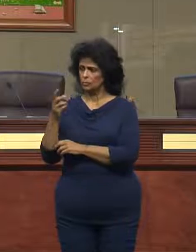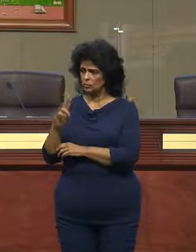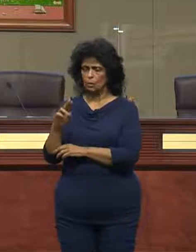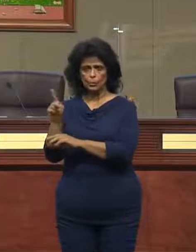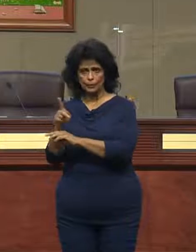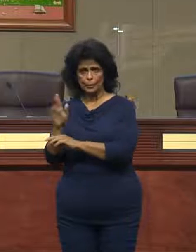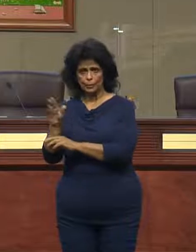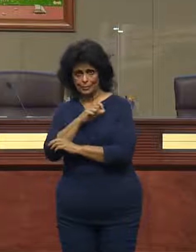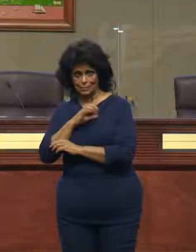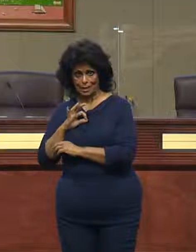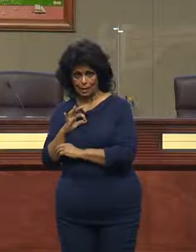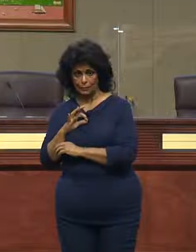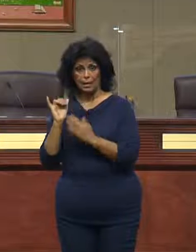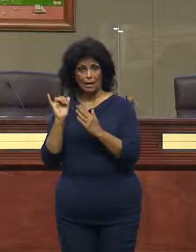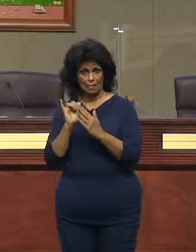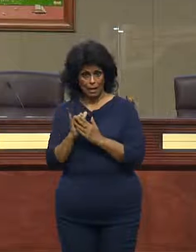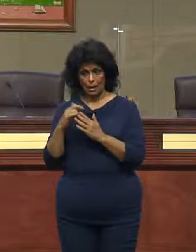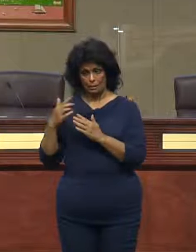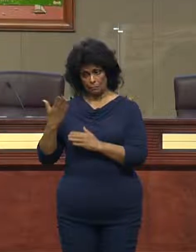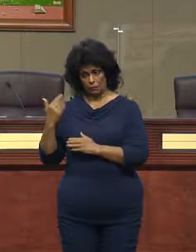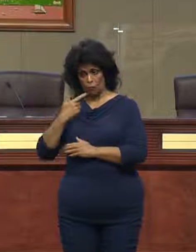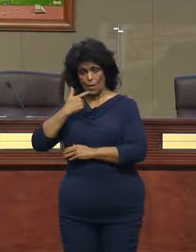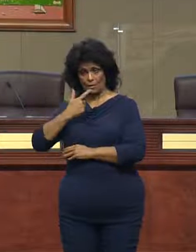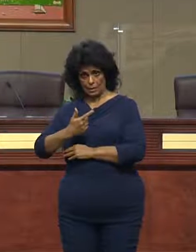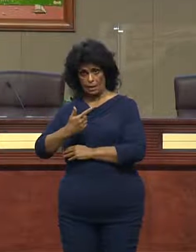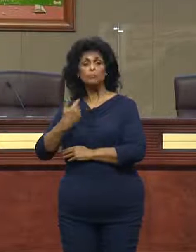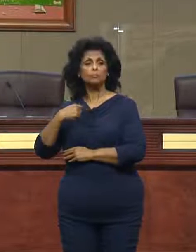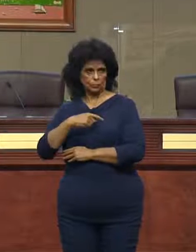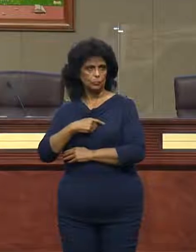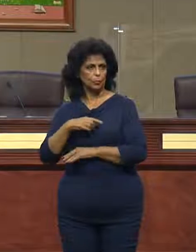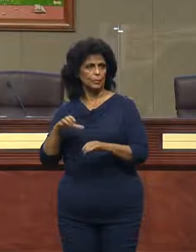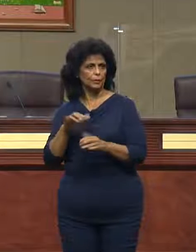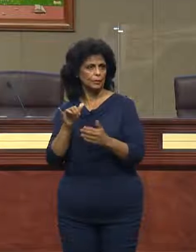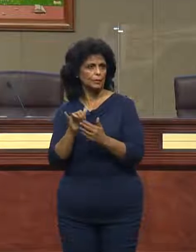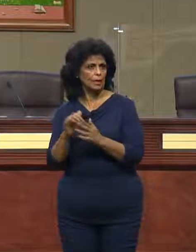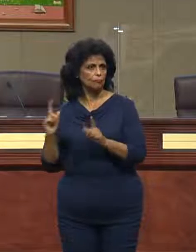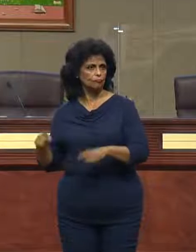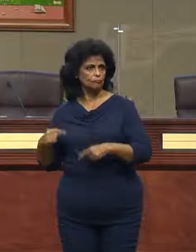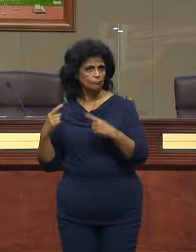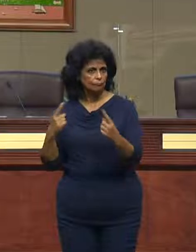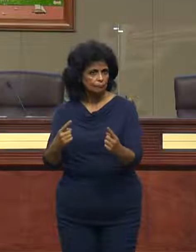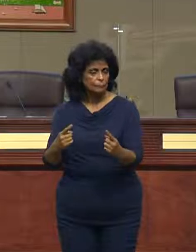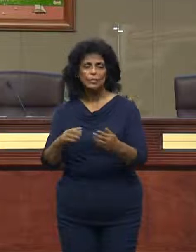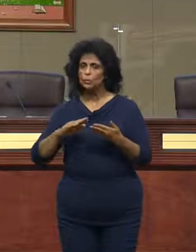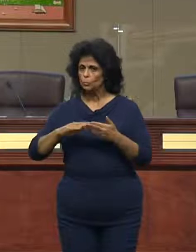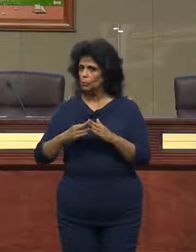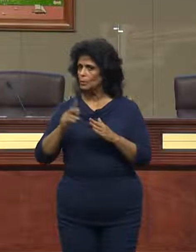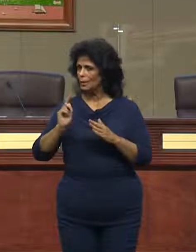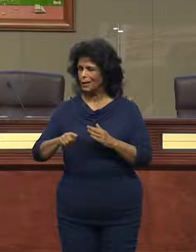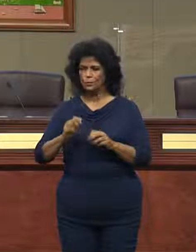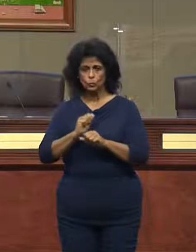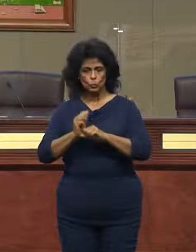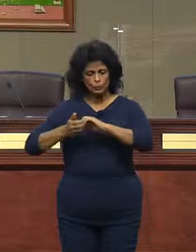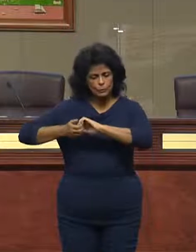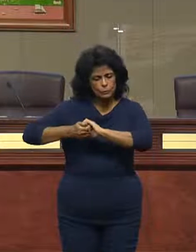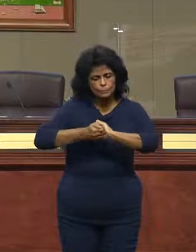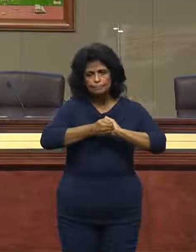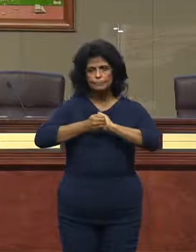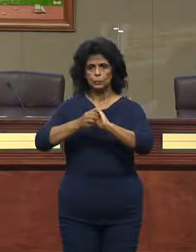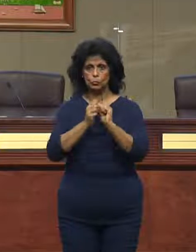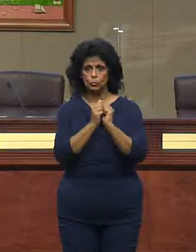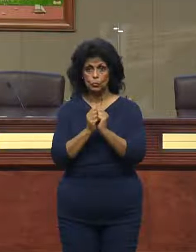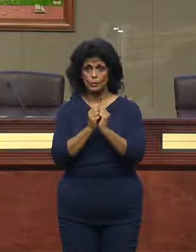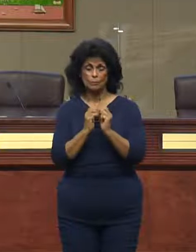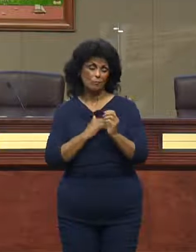done just that. Our community has had to pull together like never before. We have cared for our neighbors who have